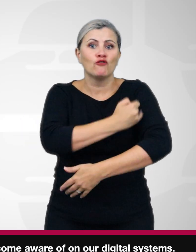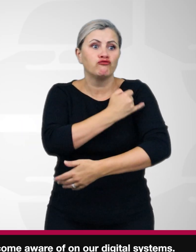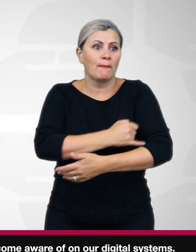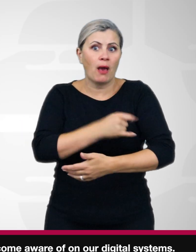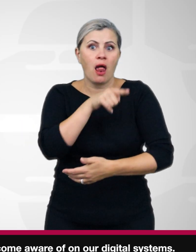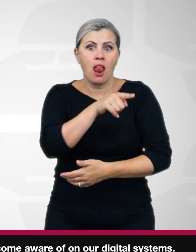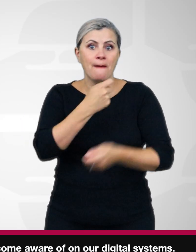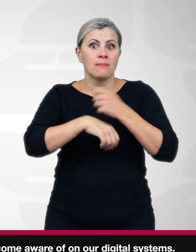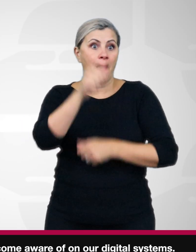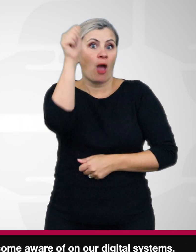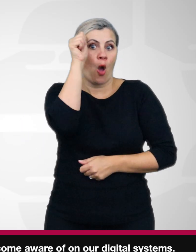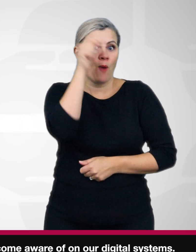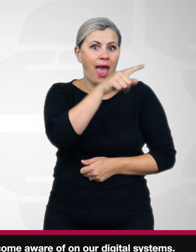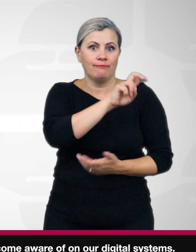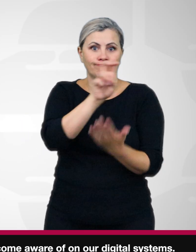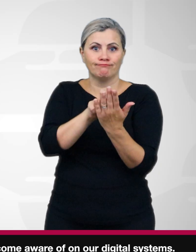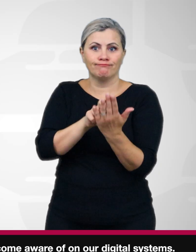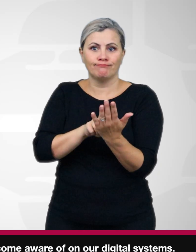aware of on our digital systems.